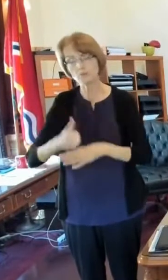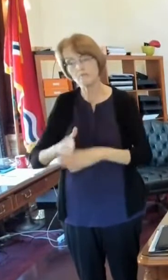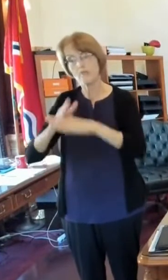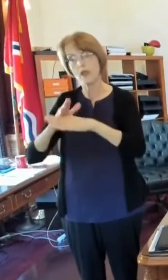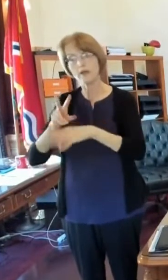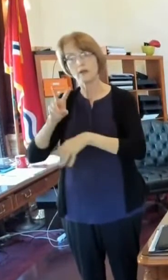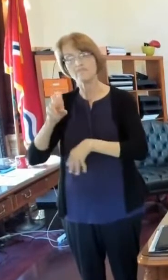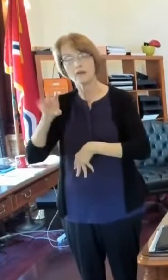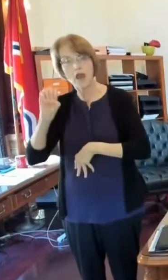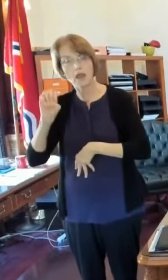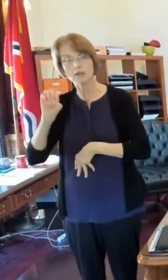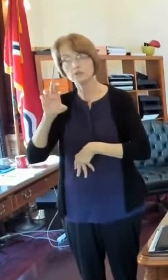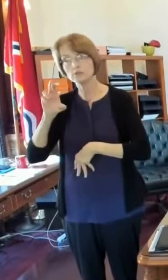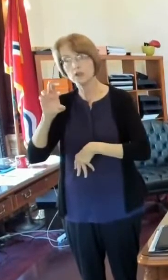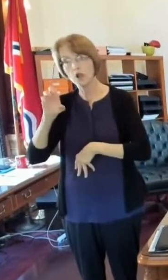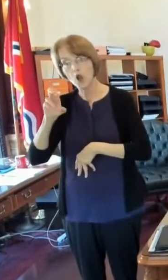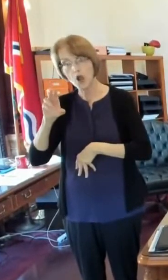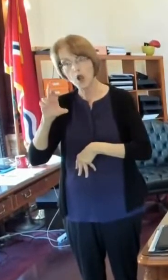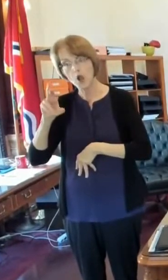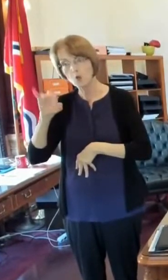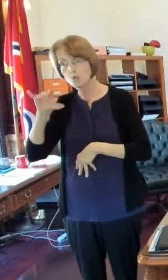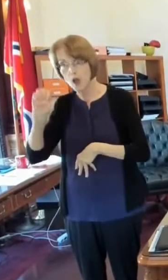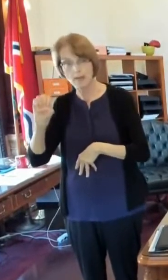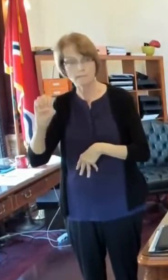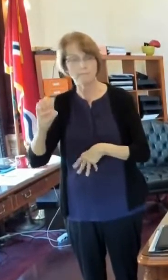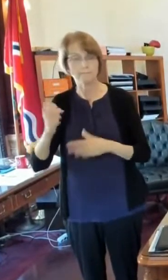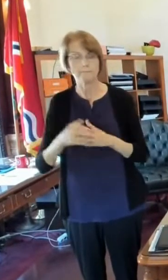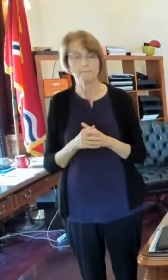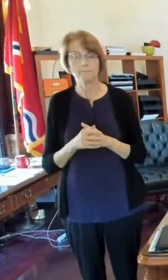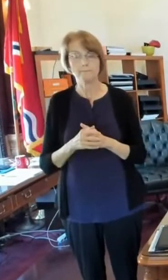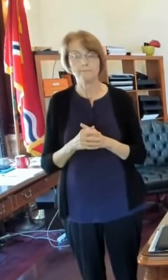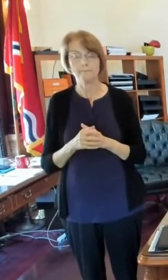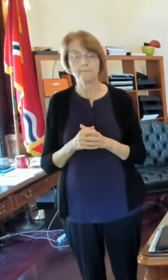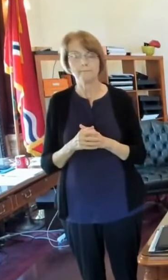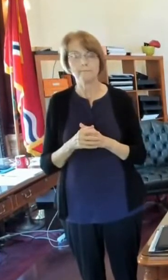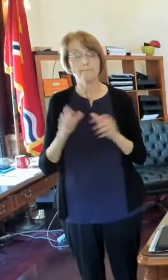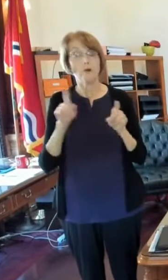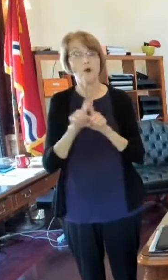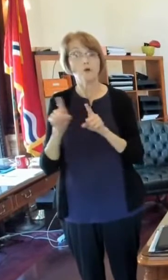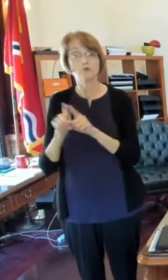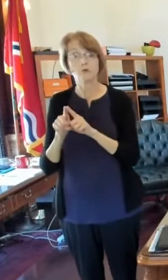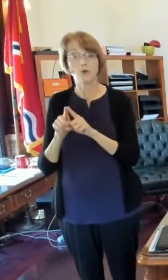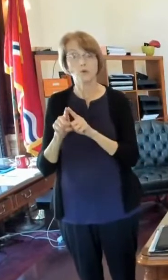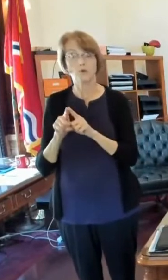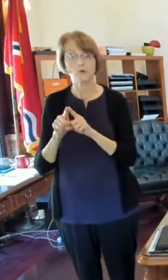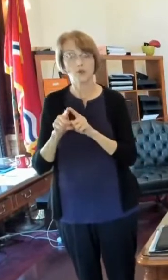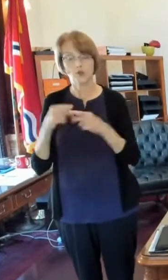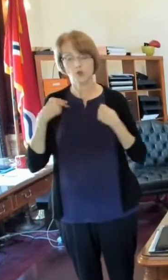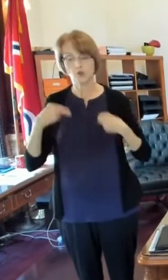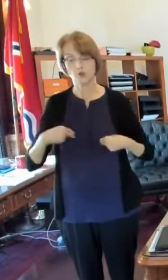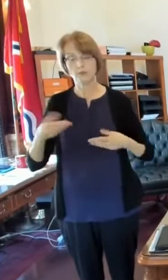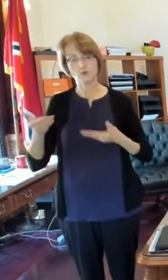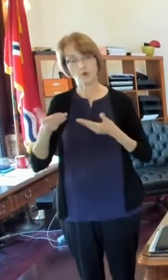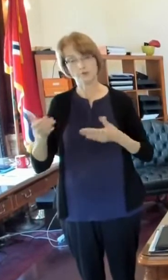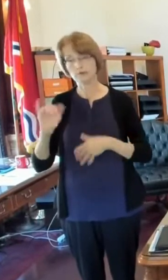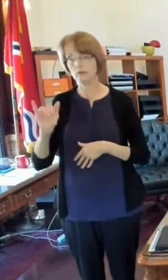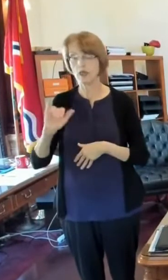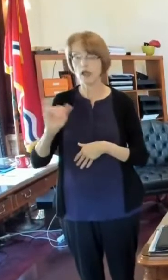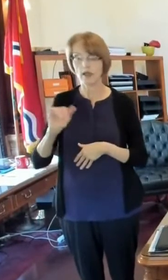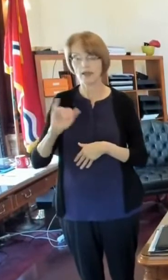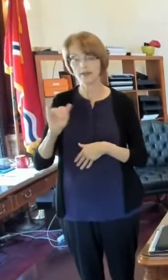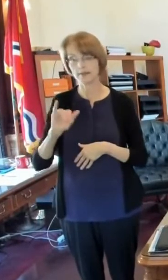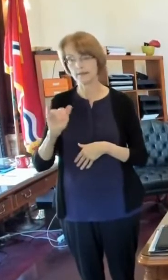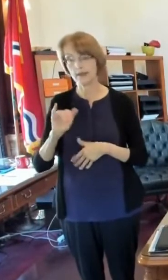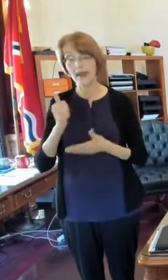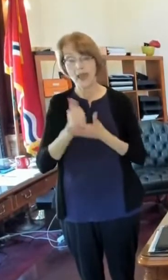that are on the prevention side of crime, along with the human services programs, like keeping people in